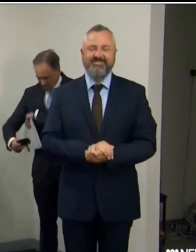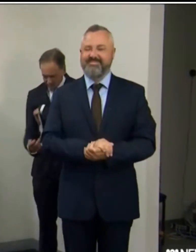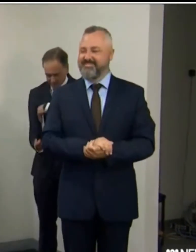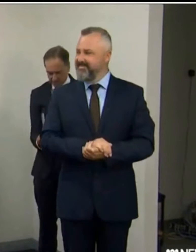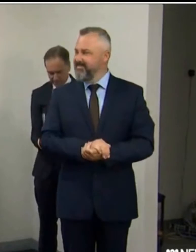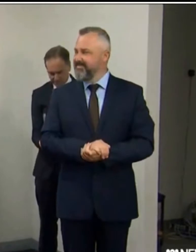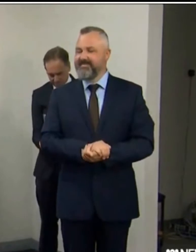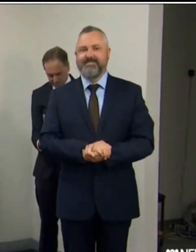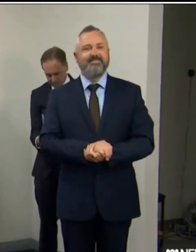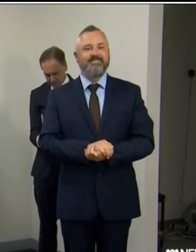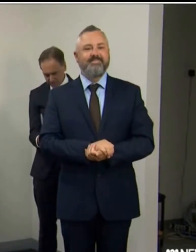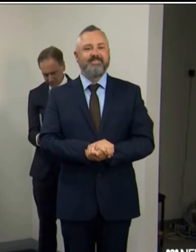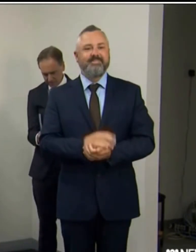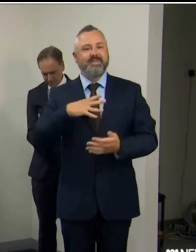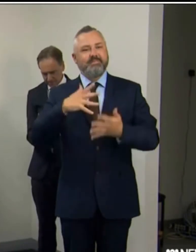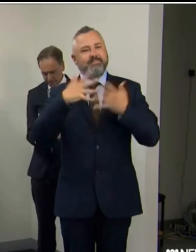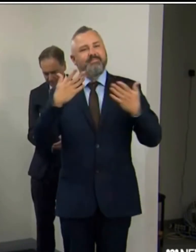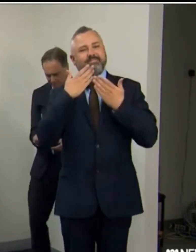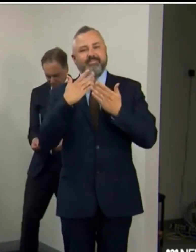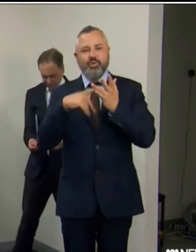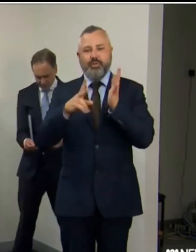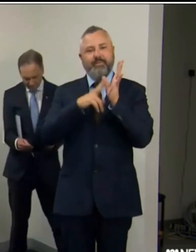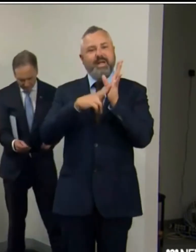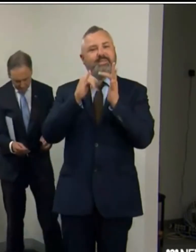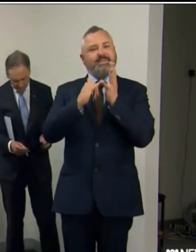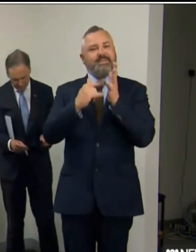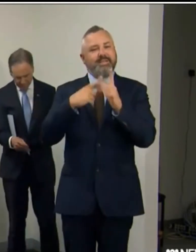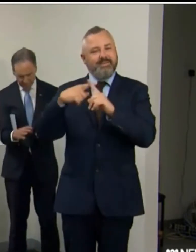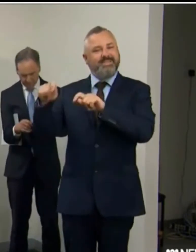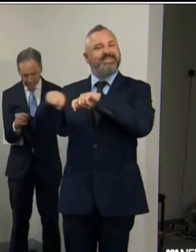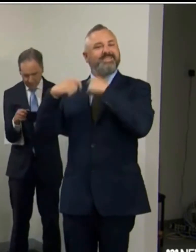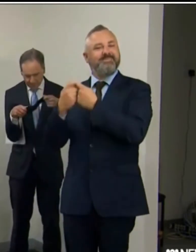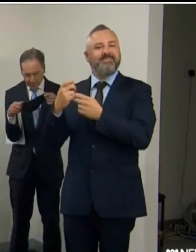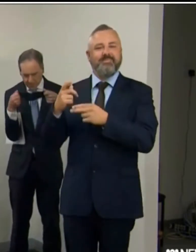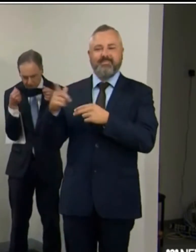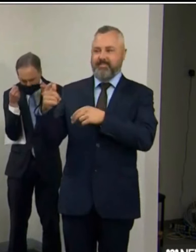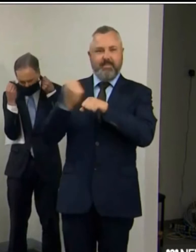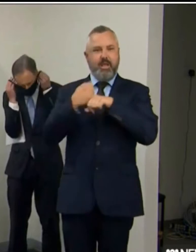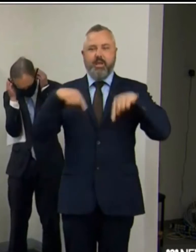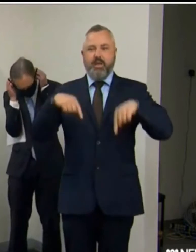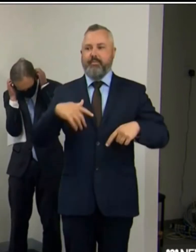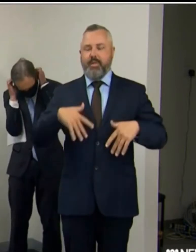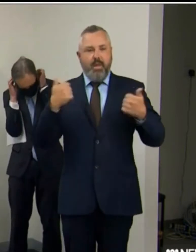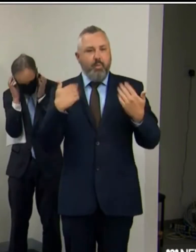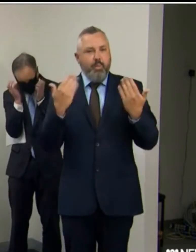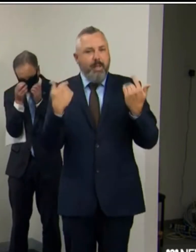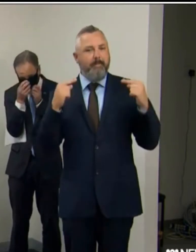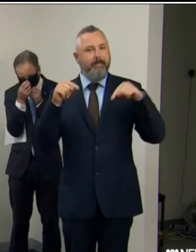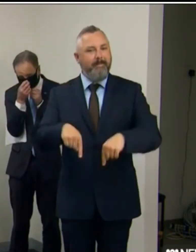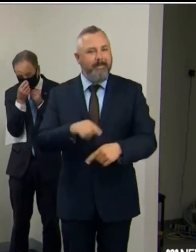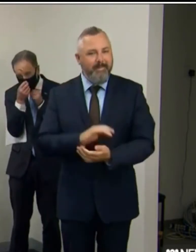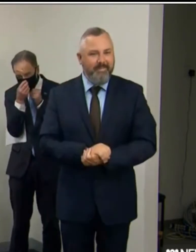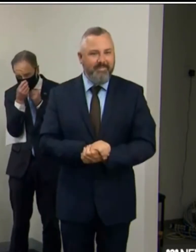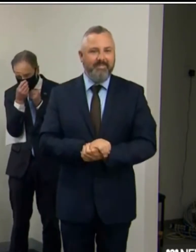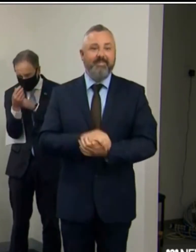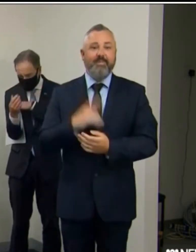Can I say a big thank you to Vanessa and the whole team who's made us feel so welcome here. Thank you. And to the others who got vaccinated with me